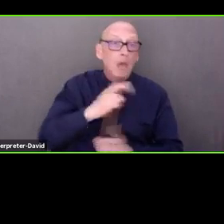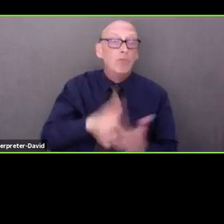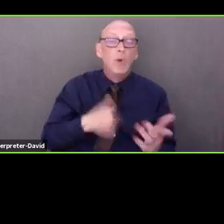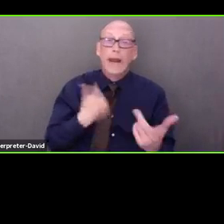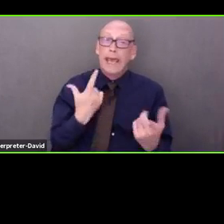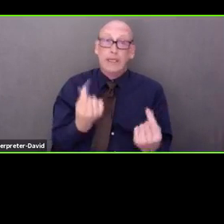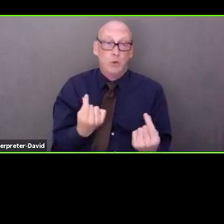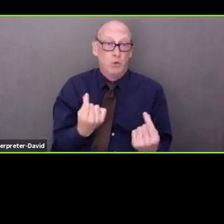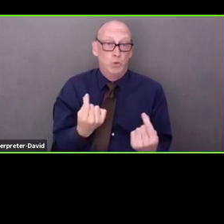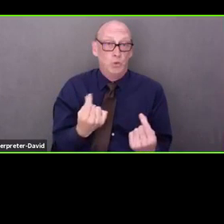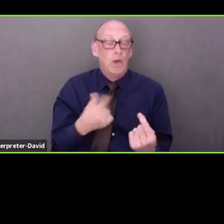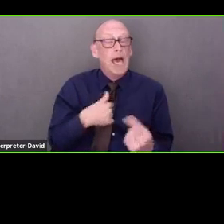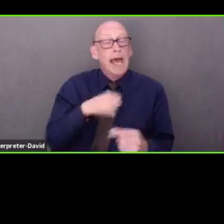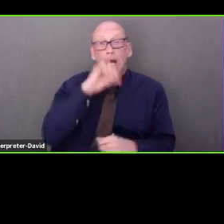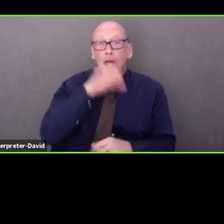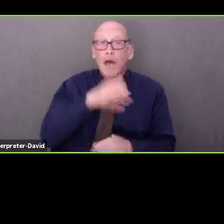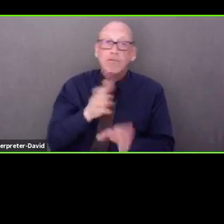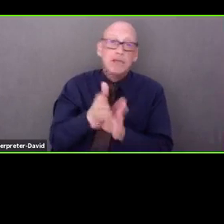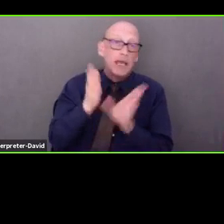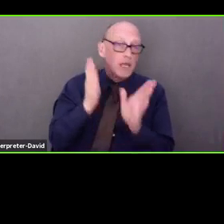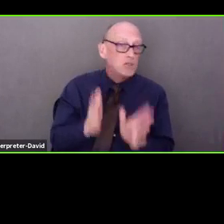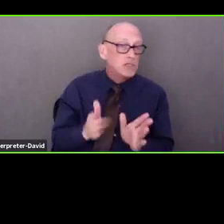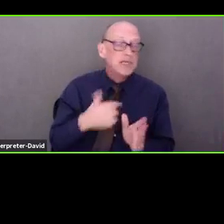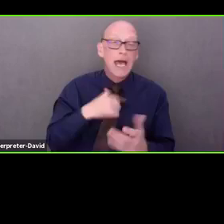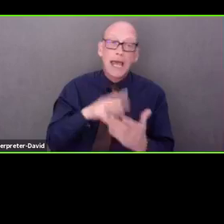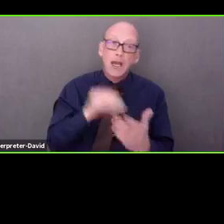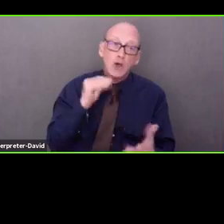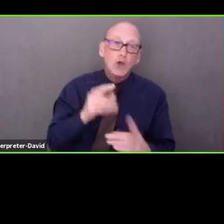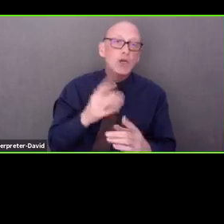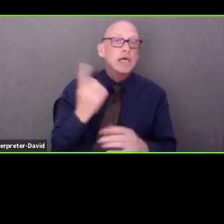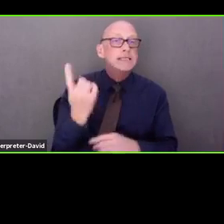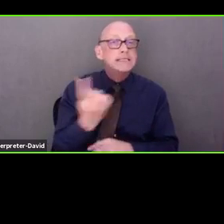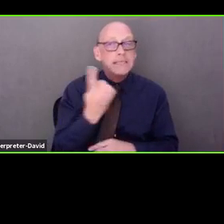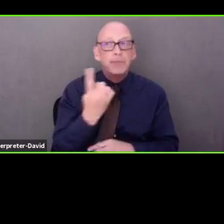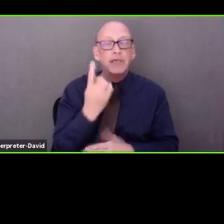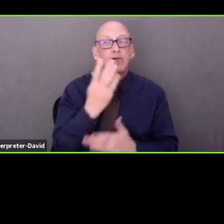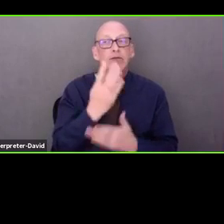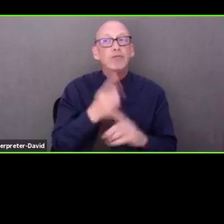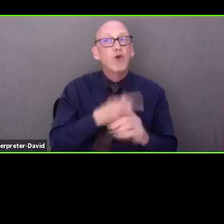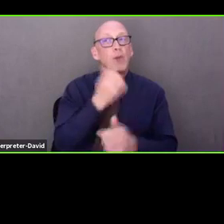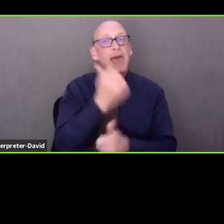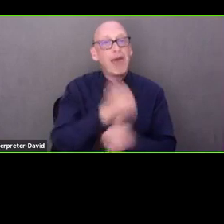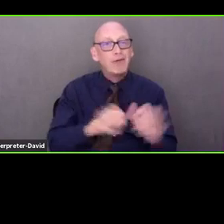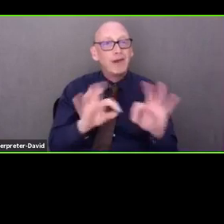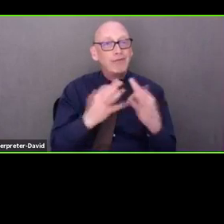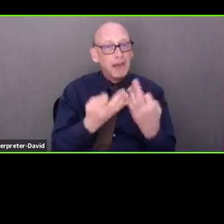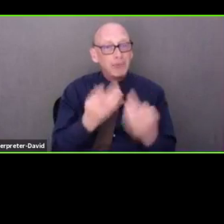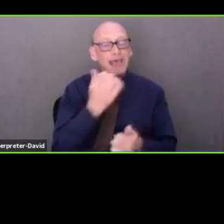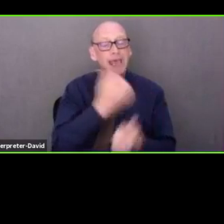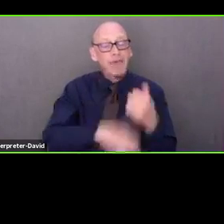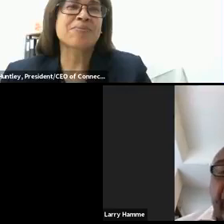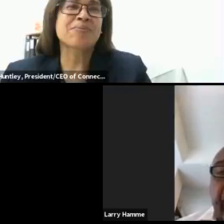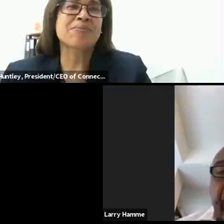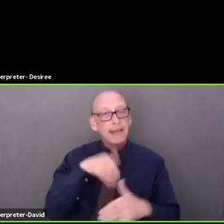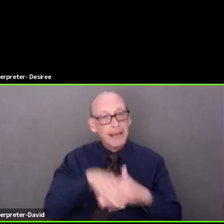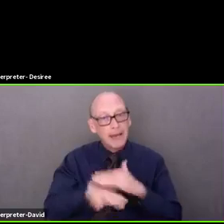love being a psychologist, and I learn something from every family and every kid that comes into my office.